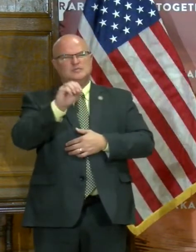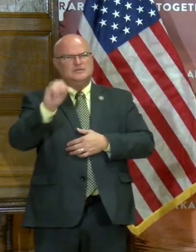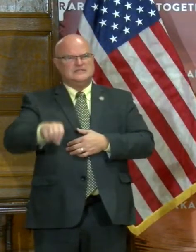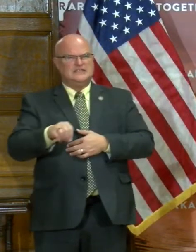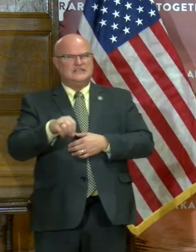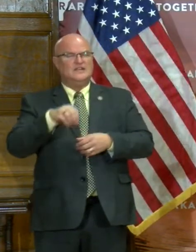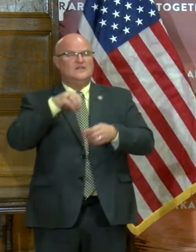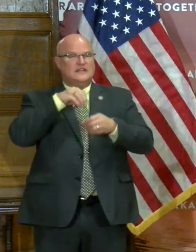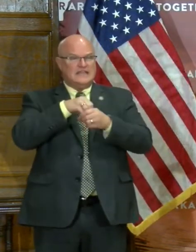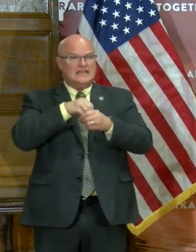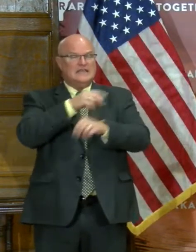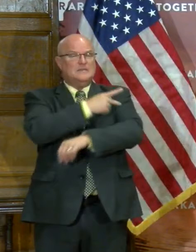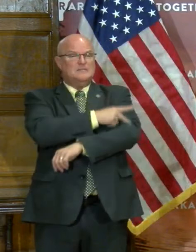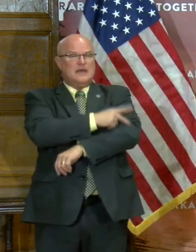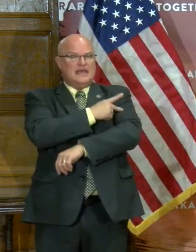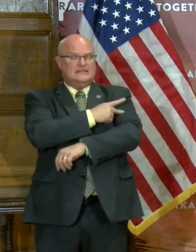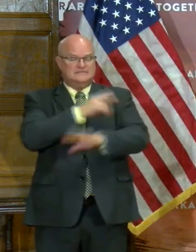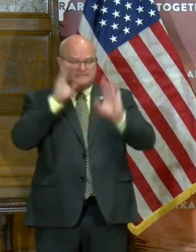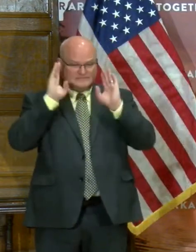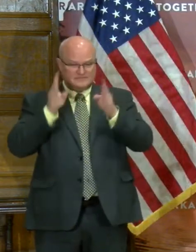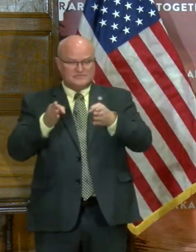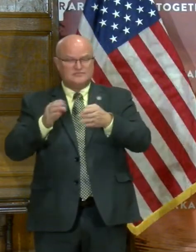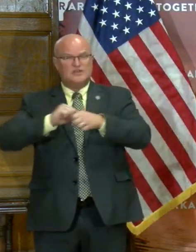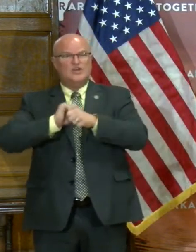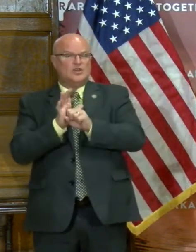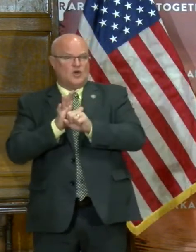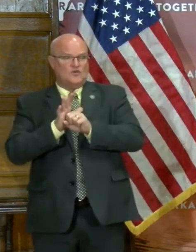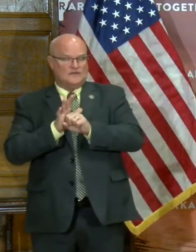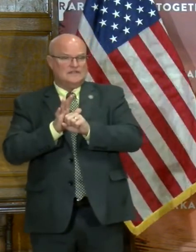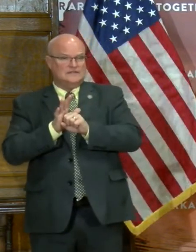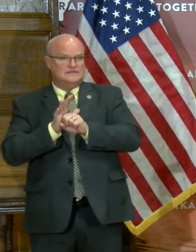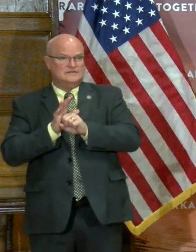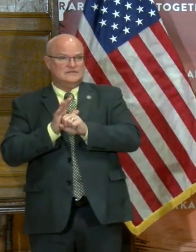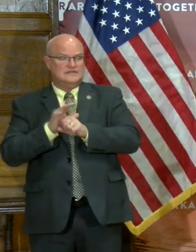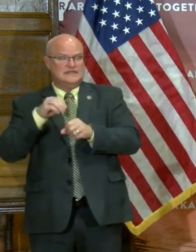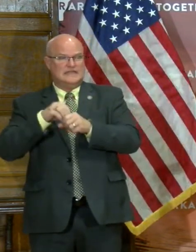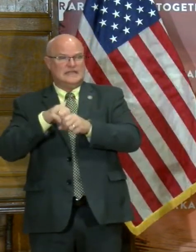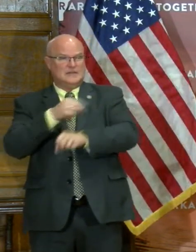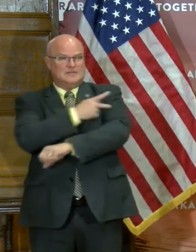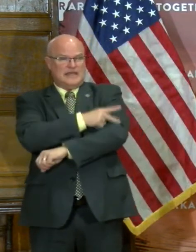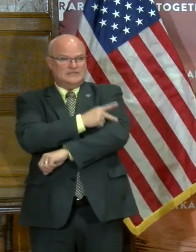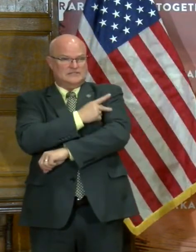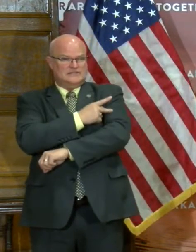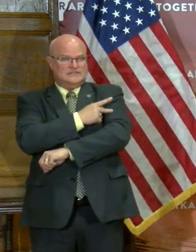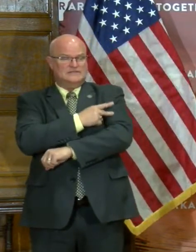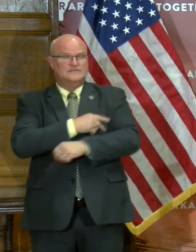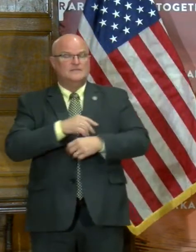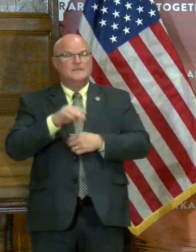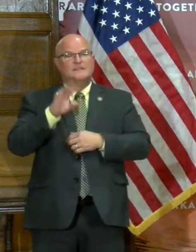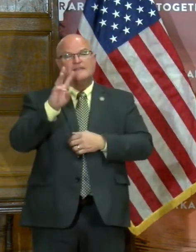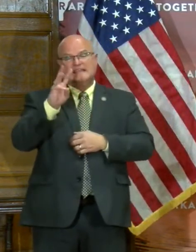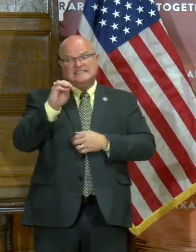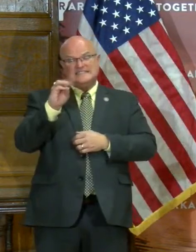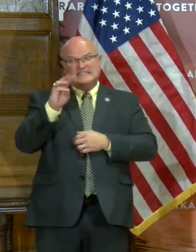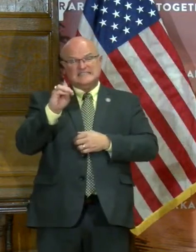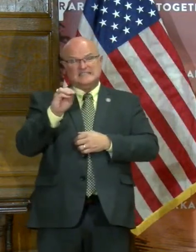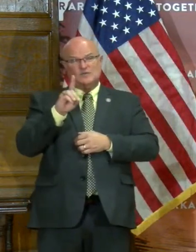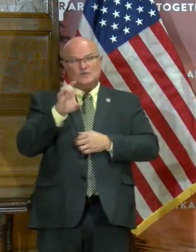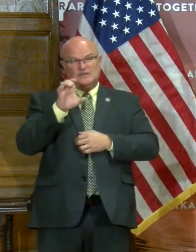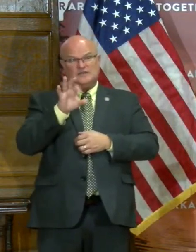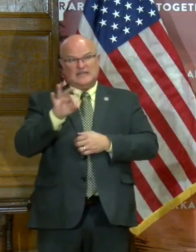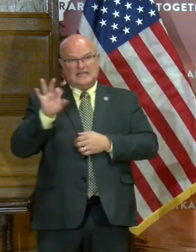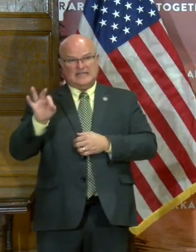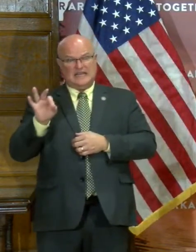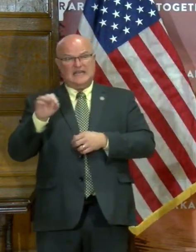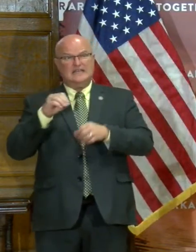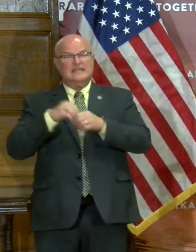inpatient caseload is devoted and committed to COVID-19 inpatients. 60 of those 199